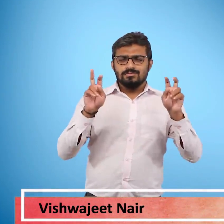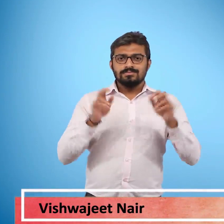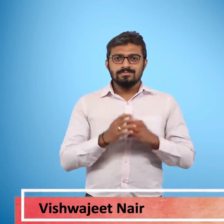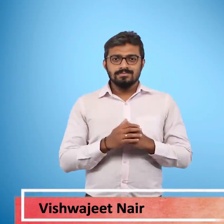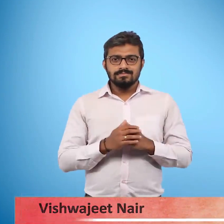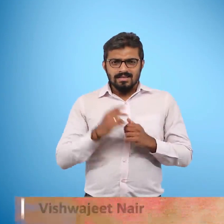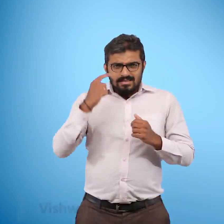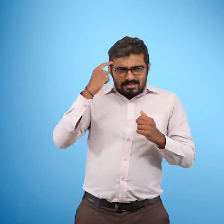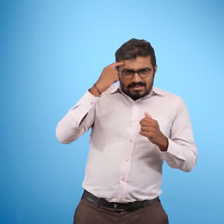Puzzle.